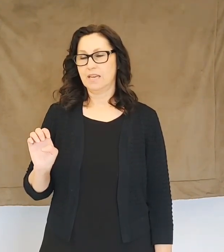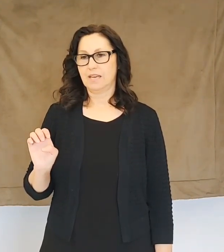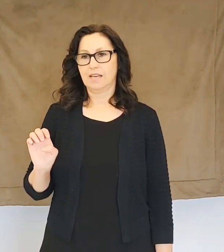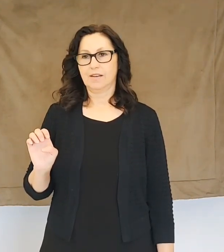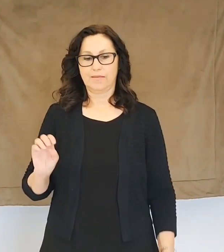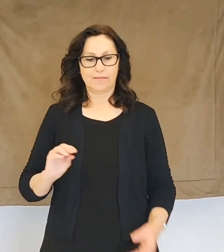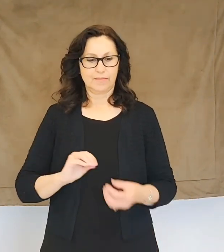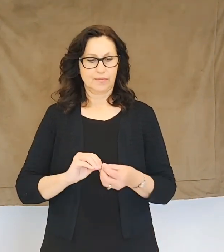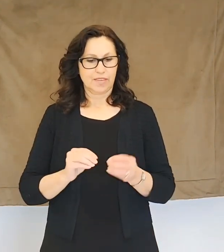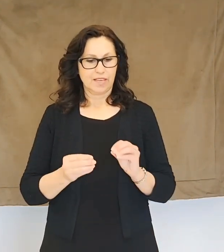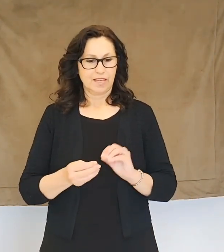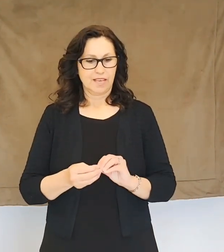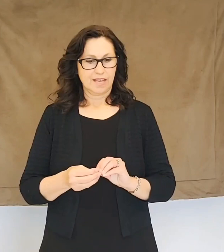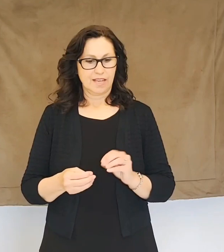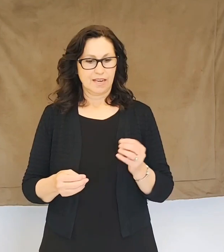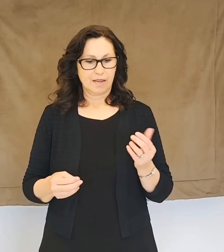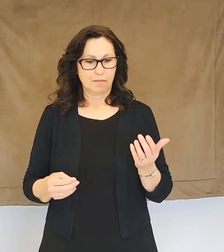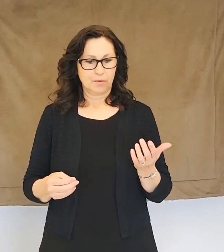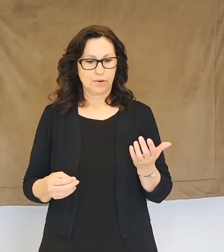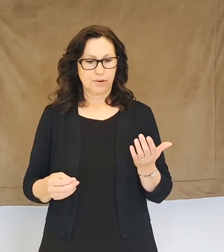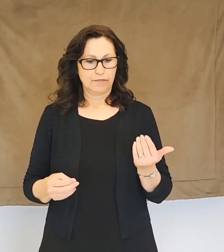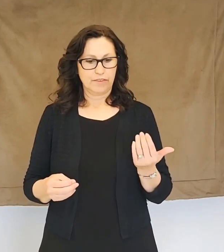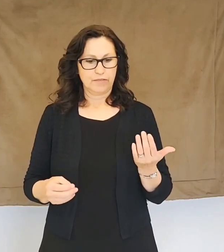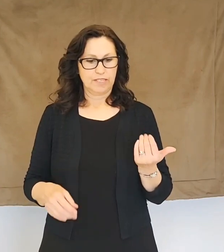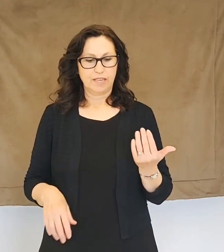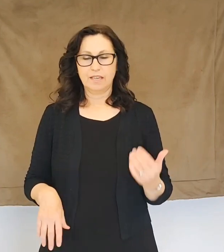bake. And number 15,